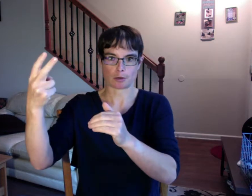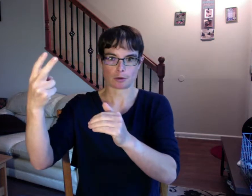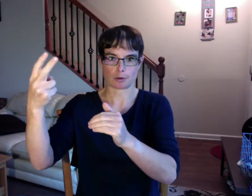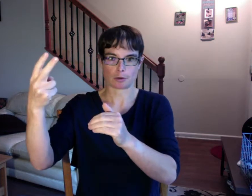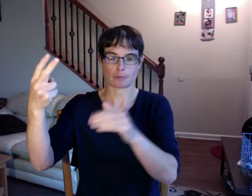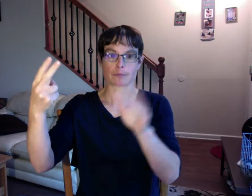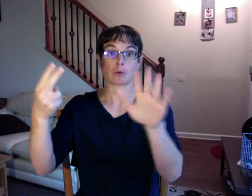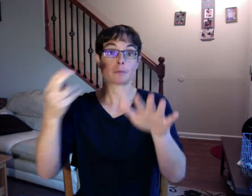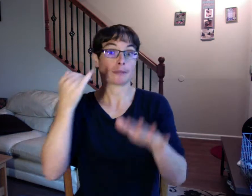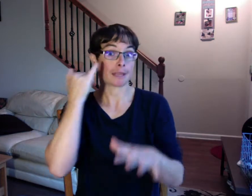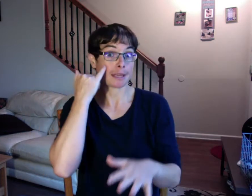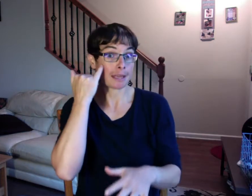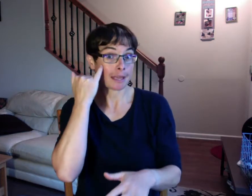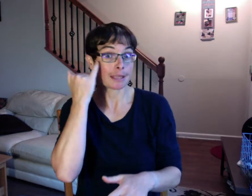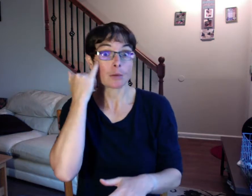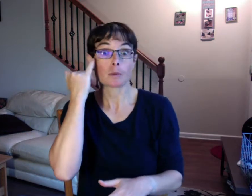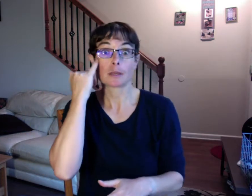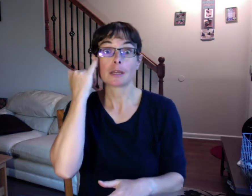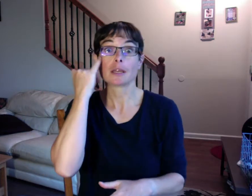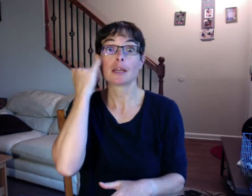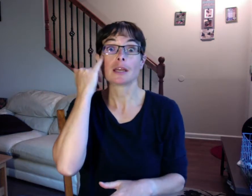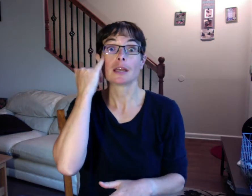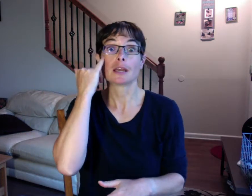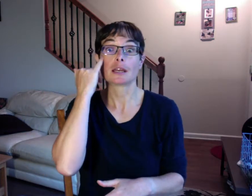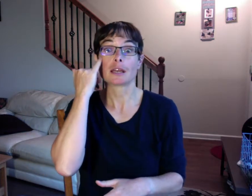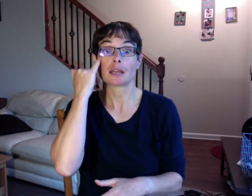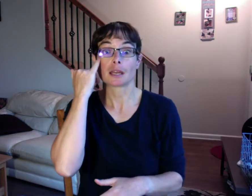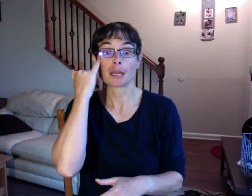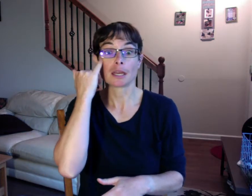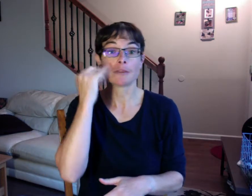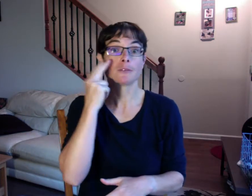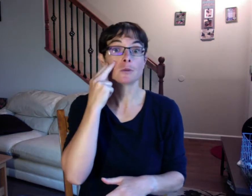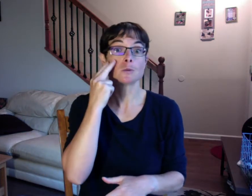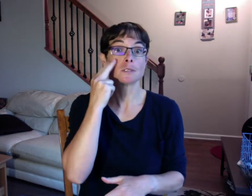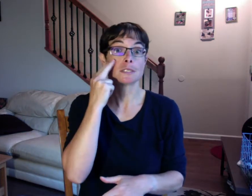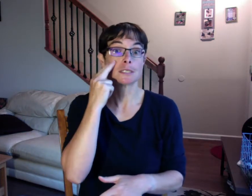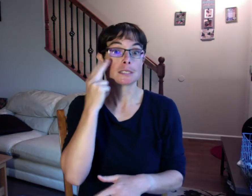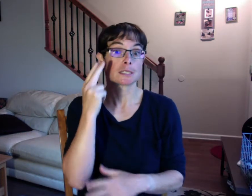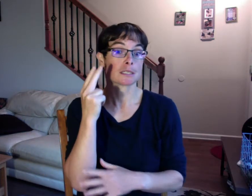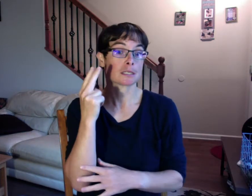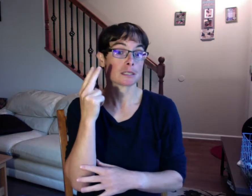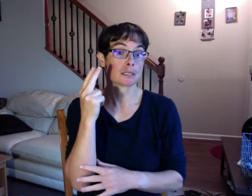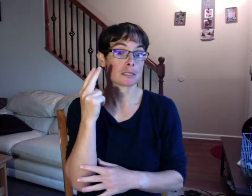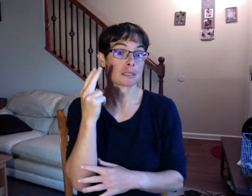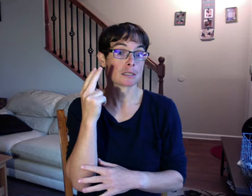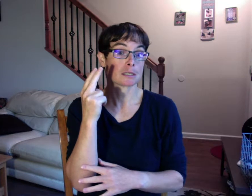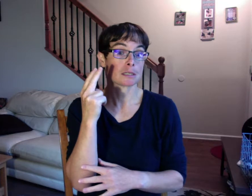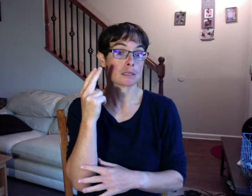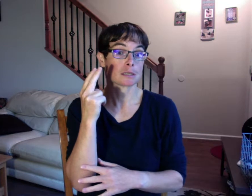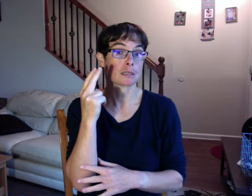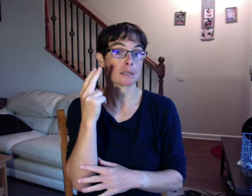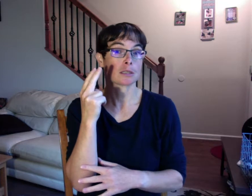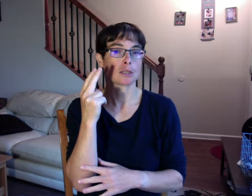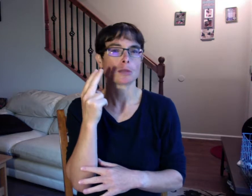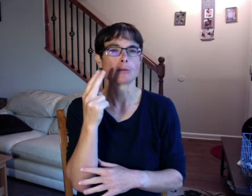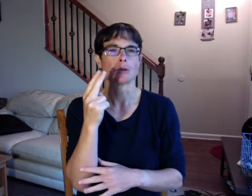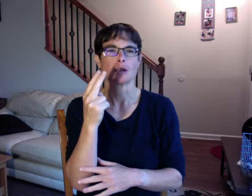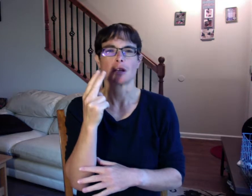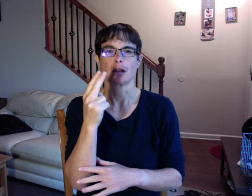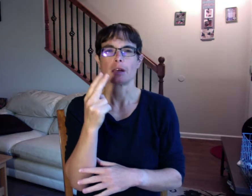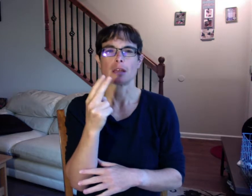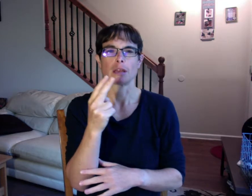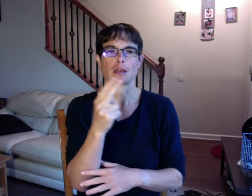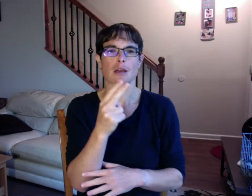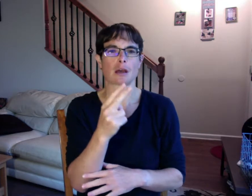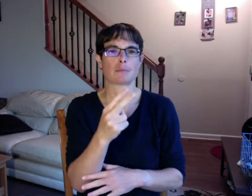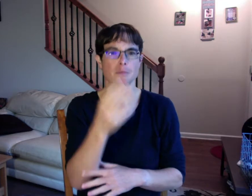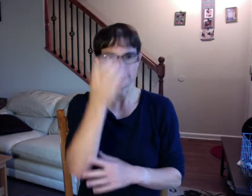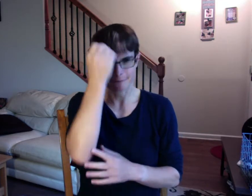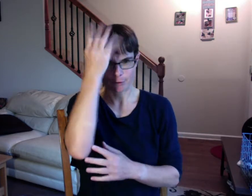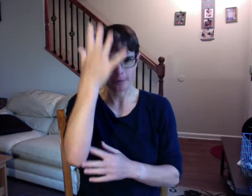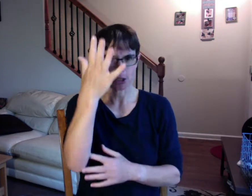squares, it kind of reminds you of some coordinate geometry we did the other day. You see a